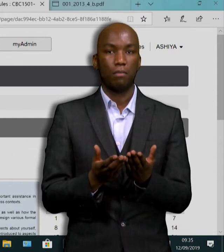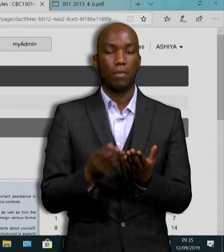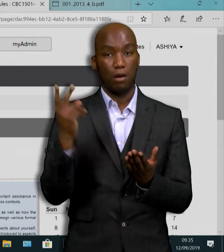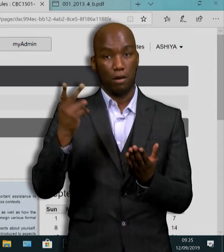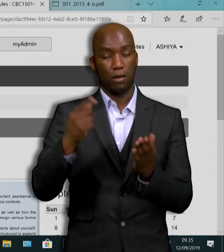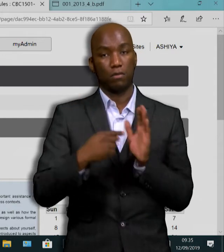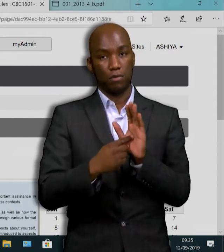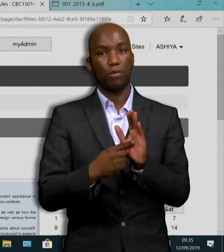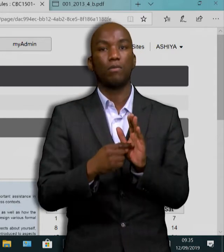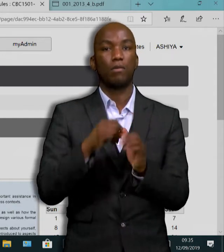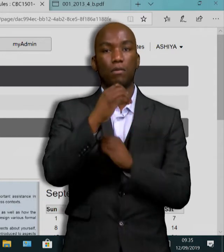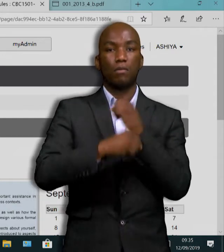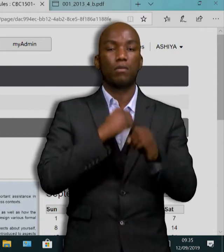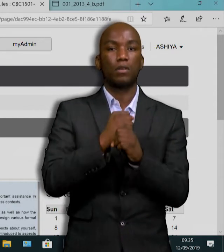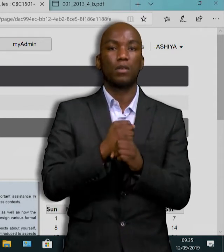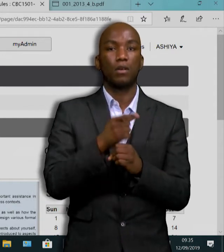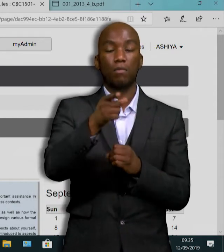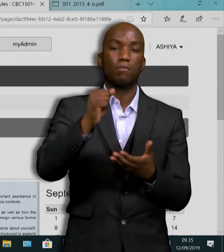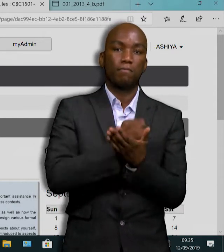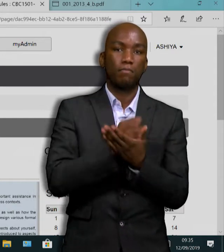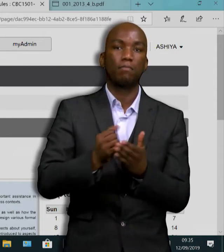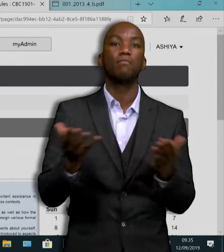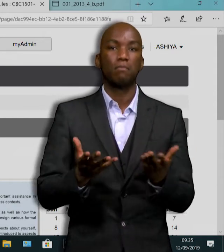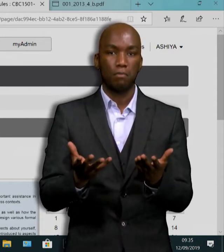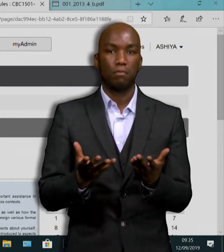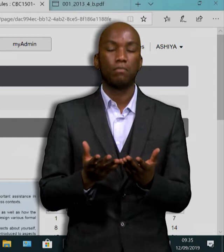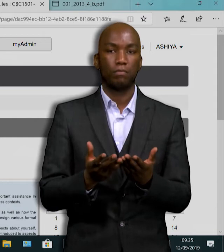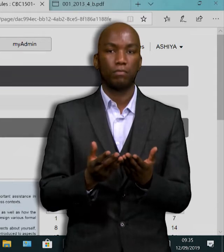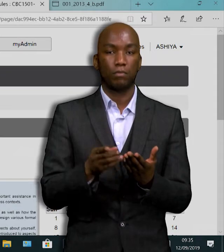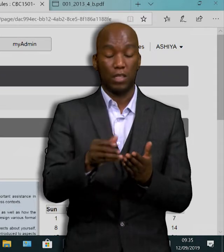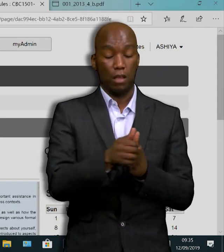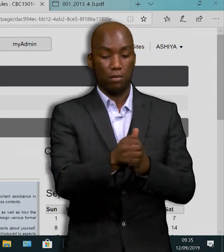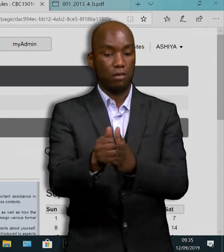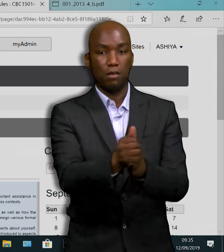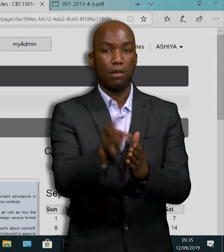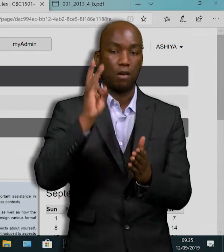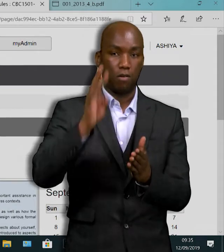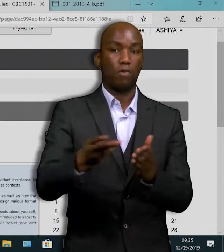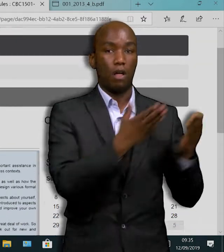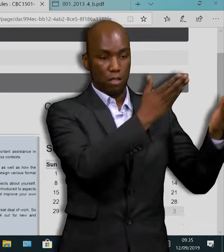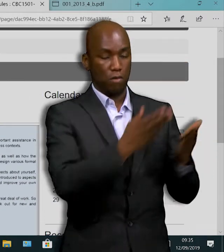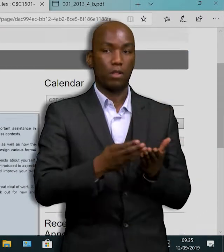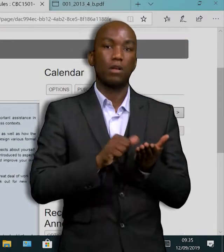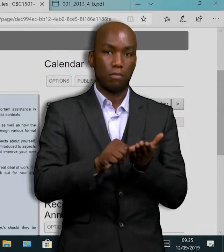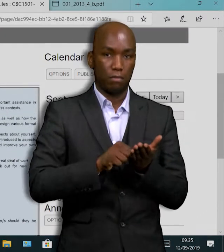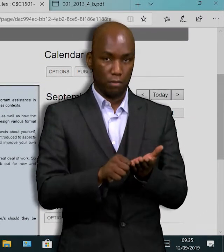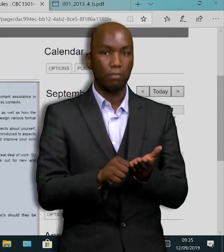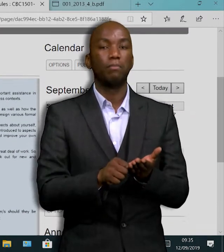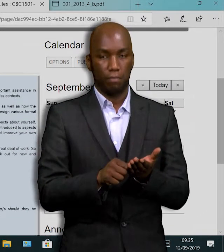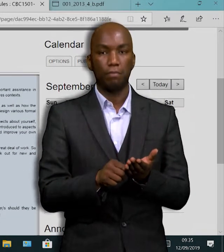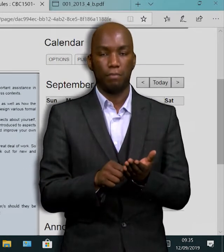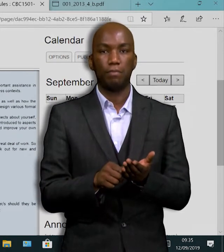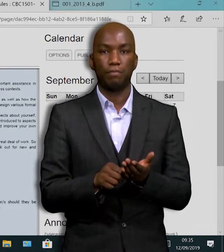semester. You will be directed to the welcome page first.